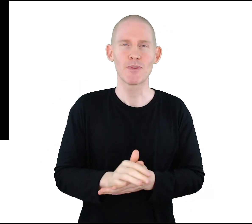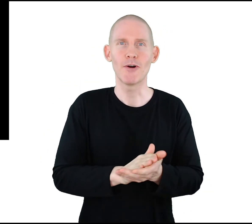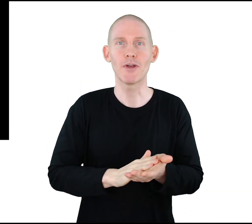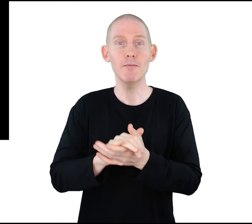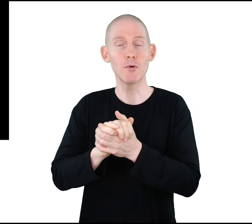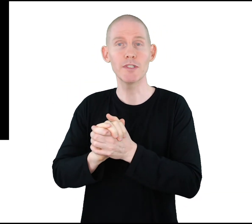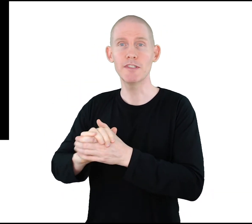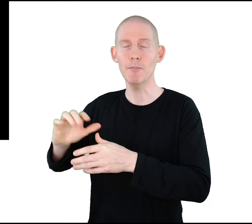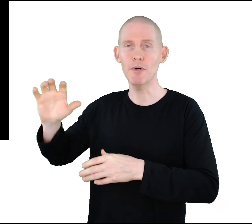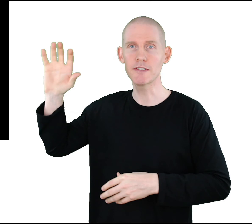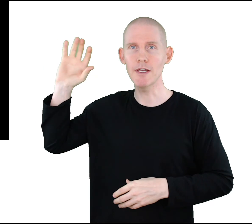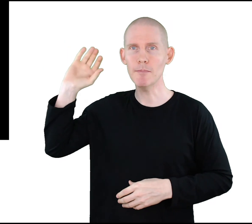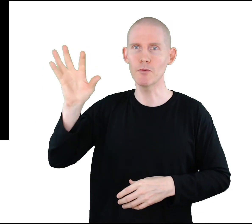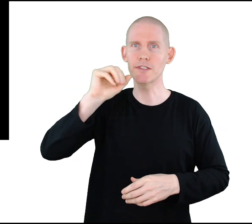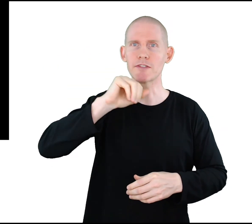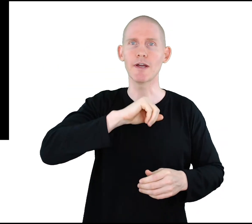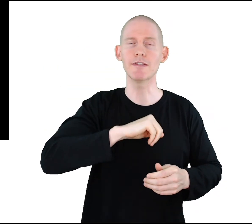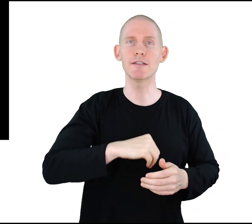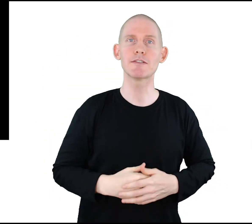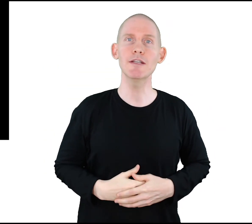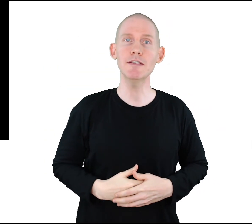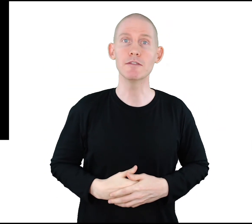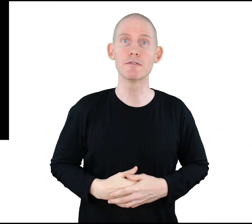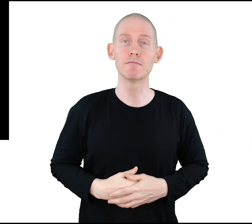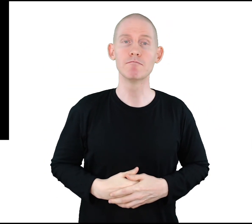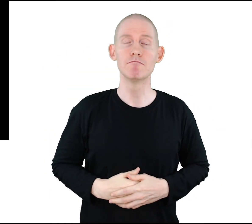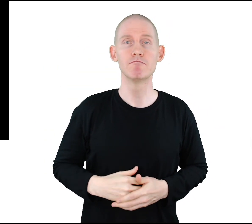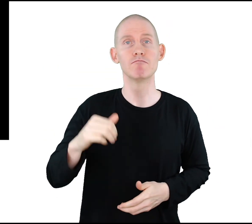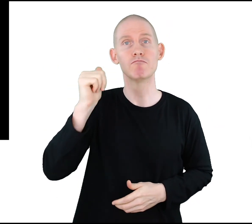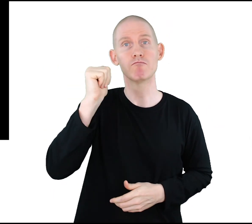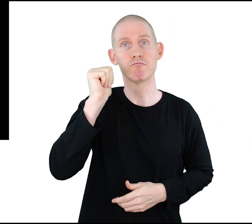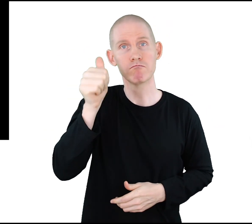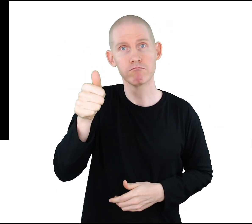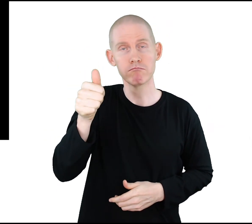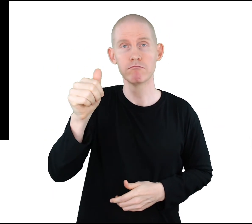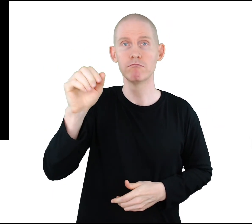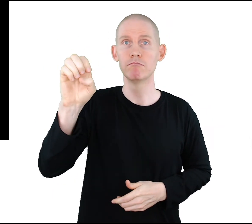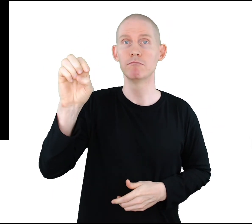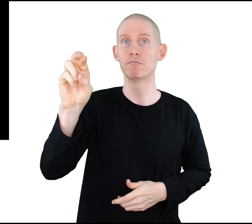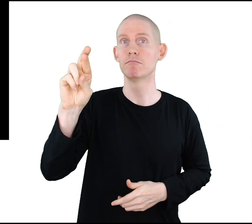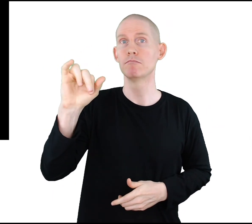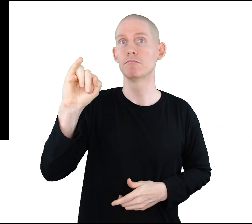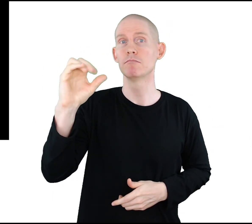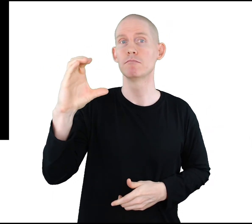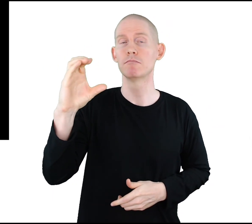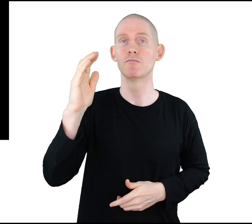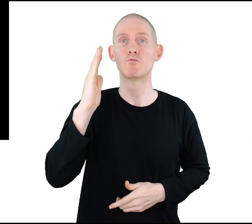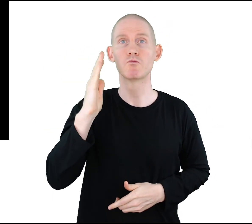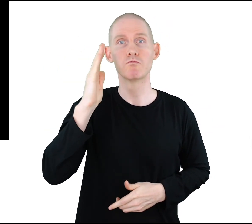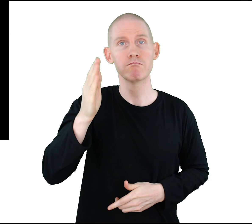Okay, we went step by step and we signed this sentence.